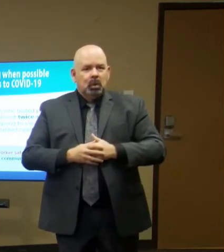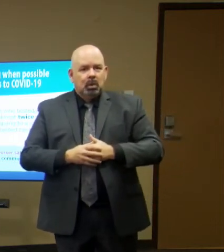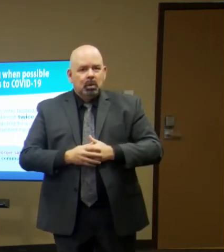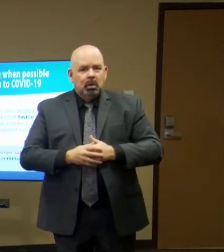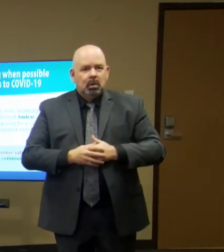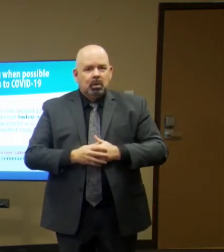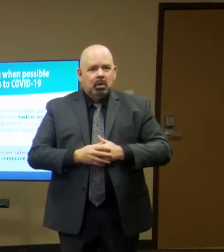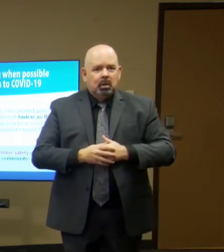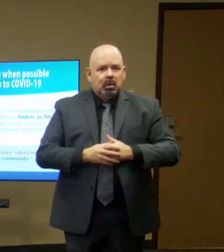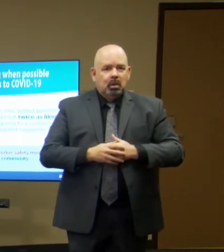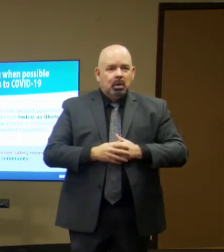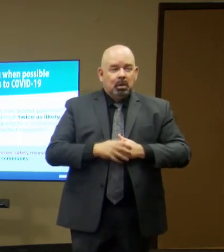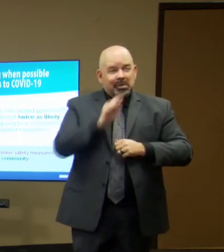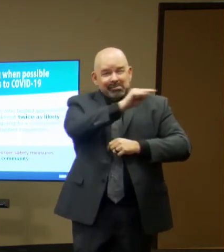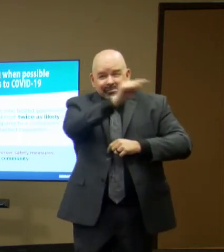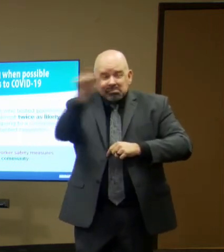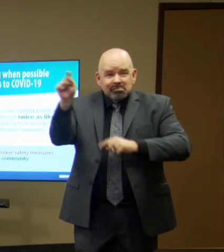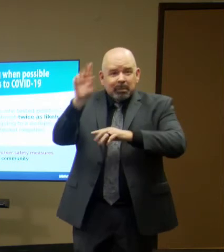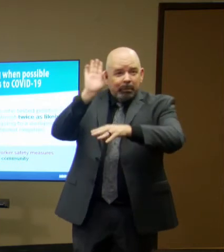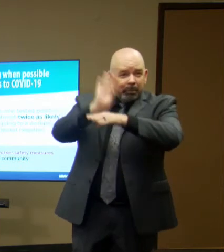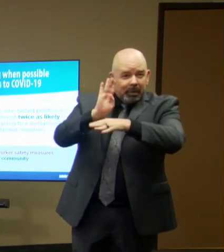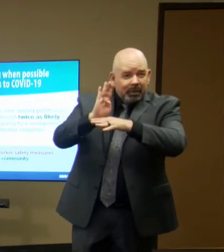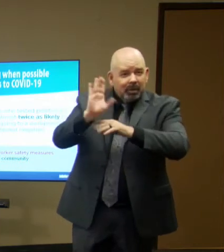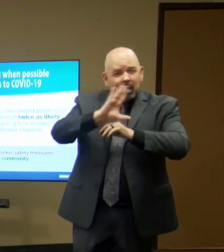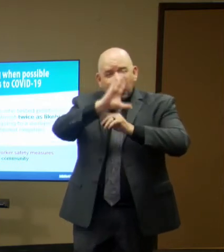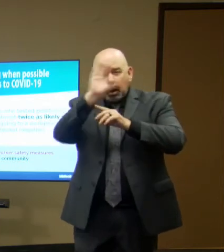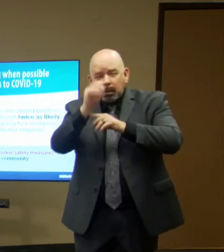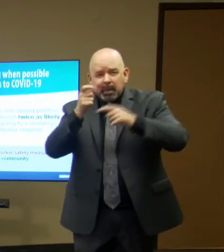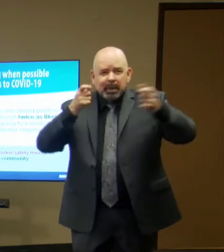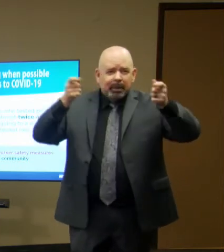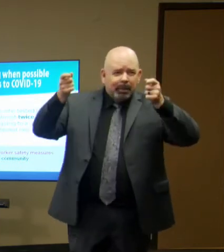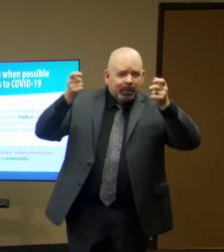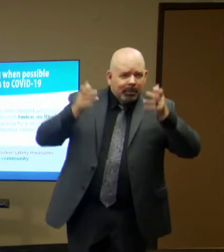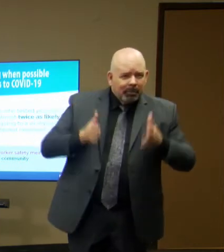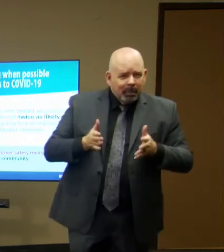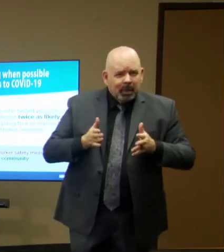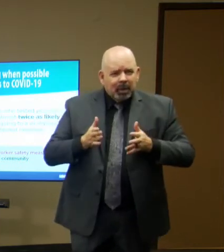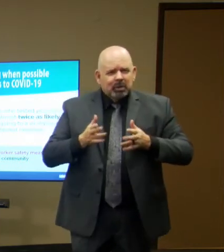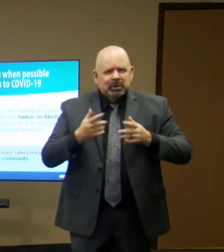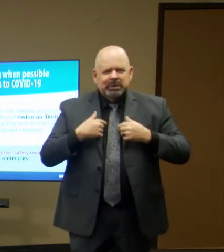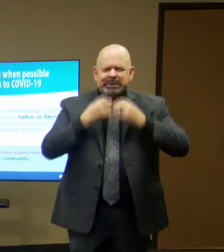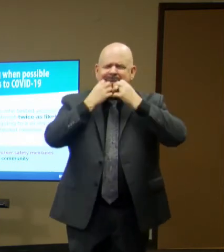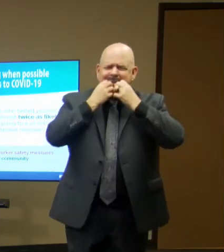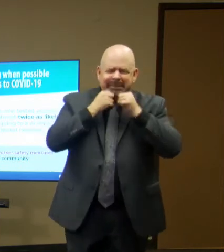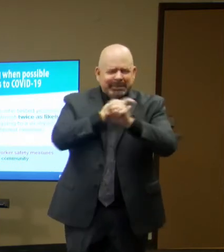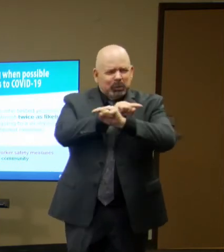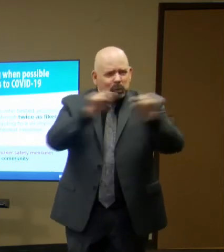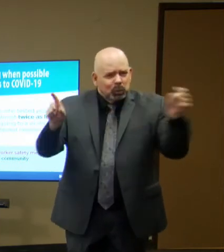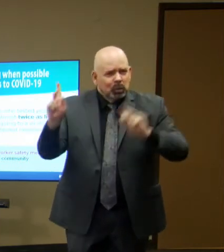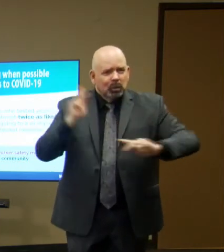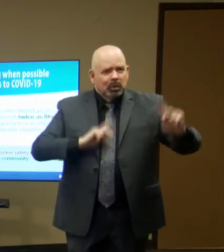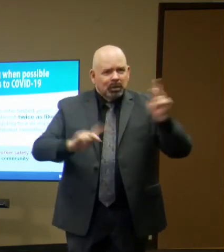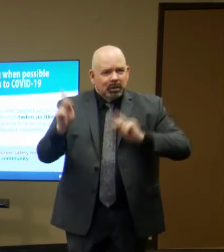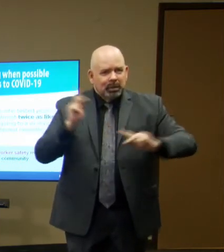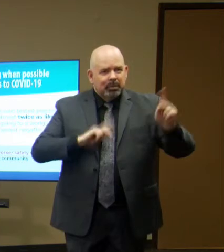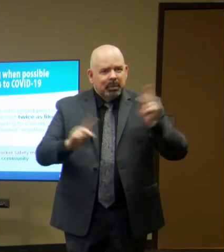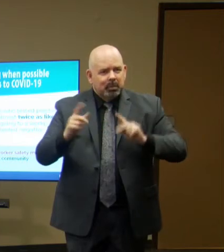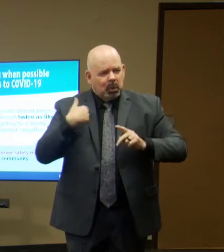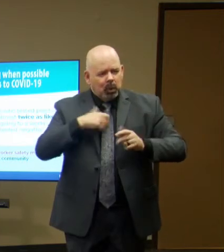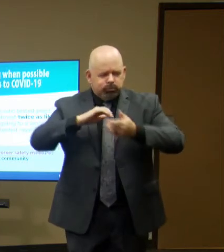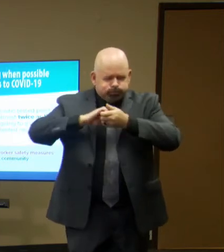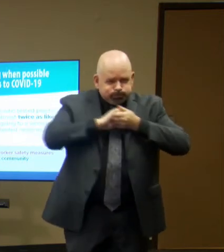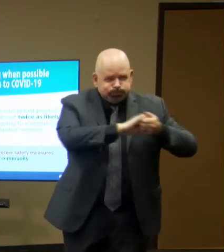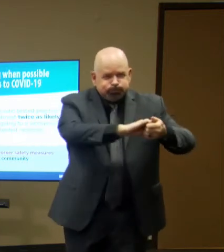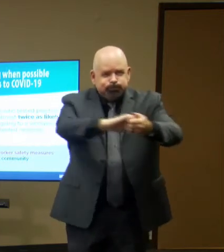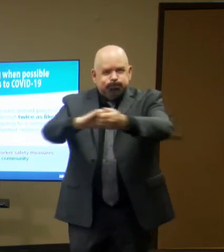managers will say to the employees, I'm doing this because I care about you and I care about this team. And I want us to do our part